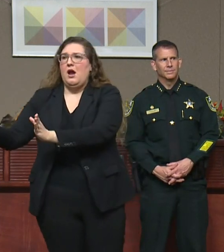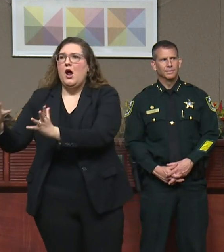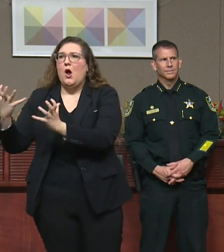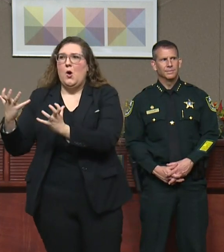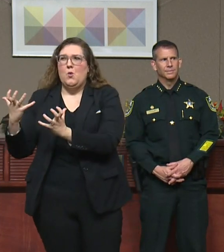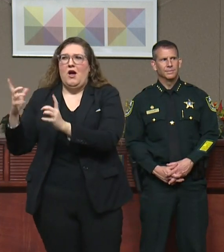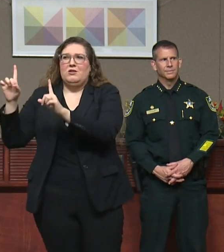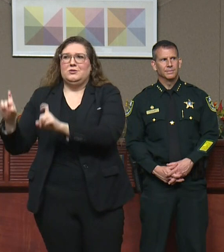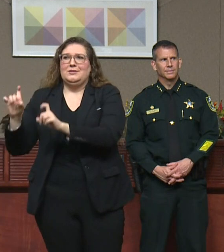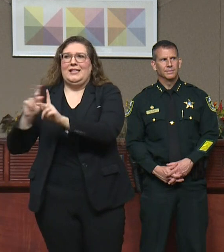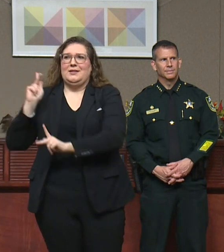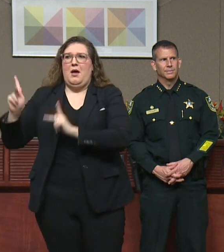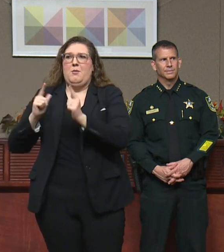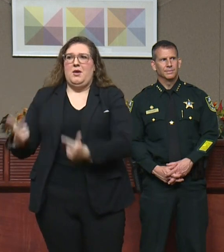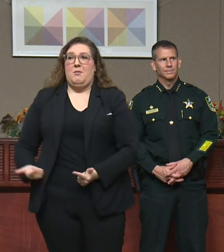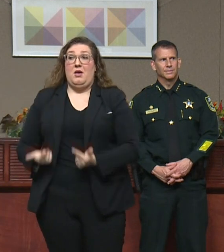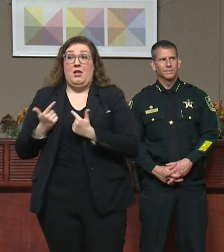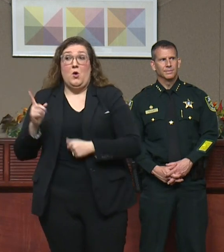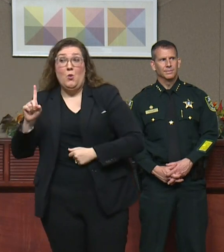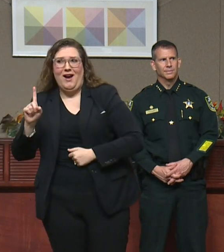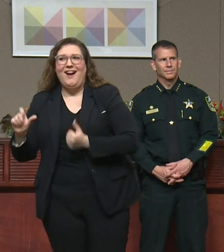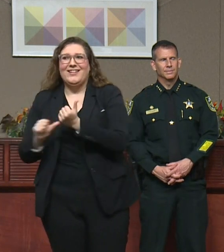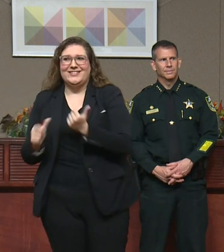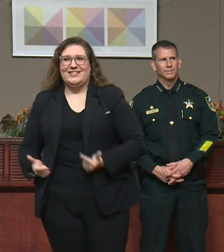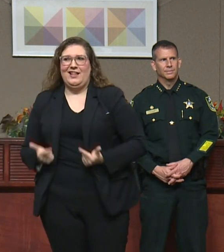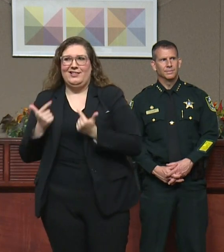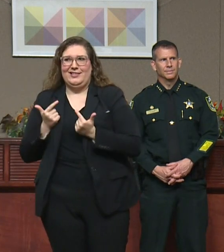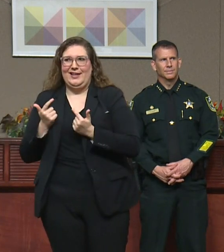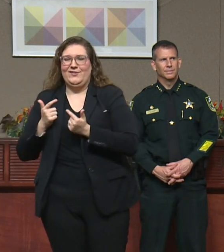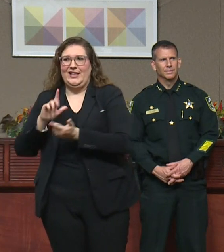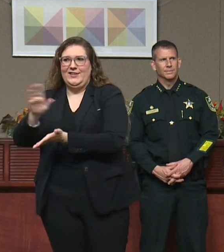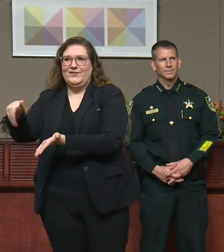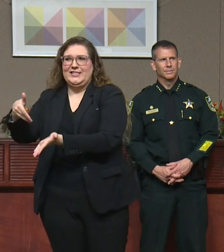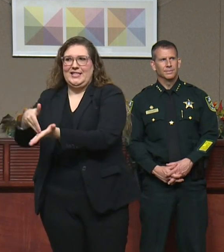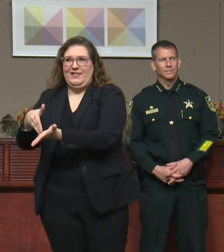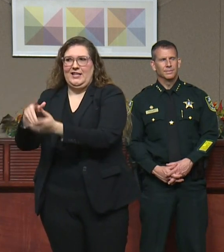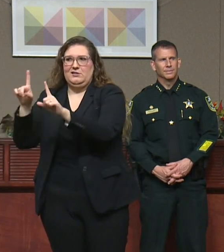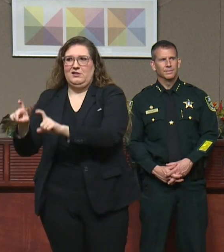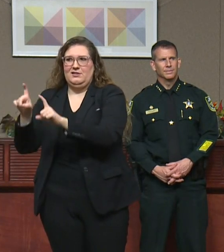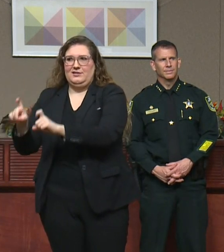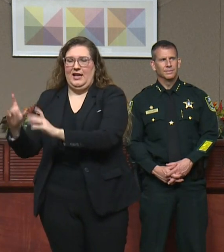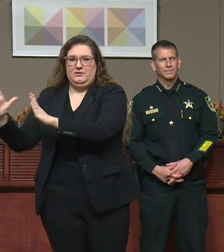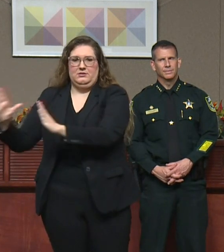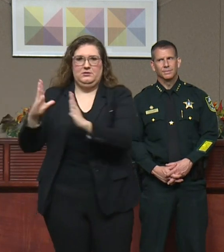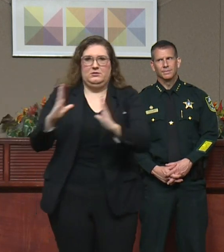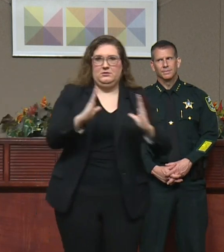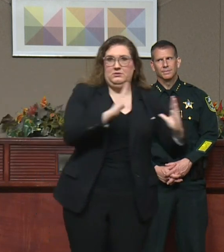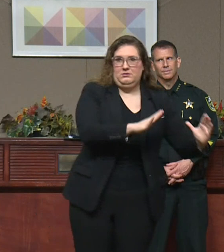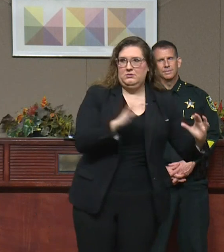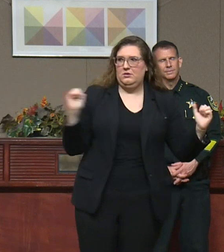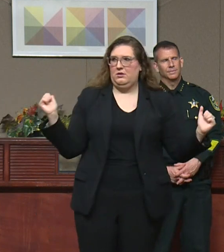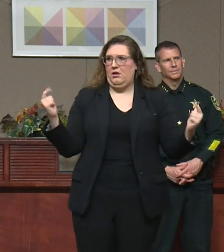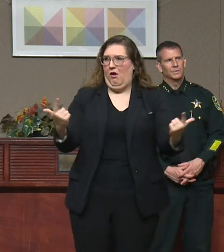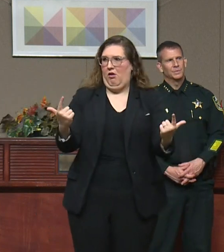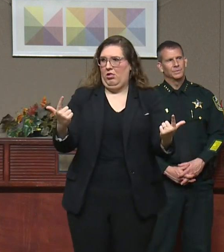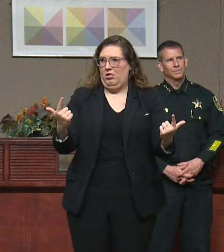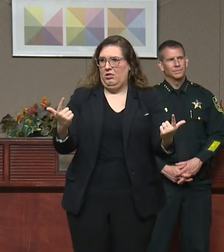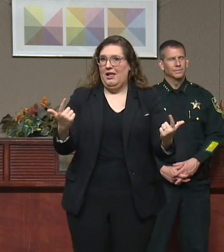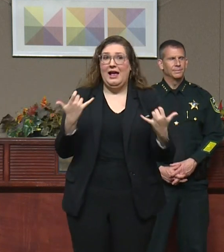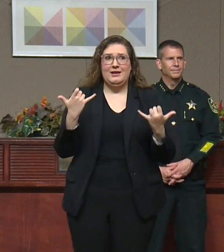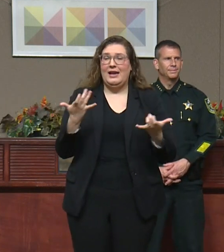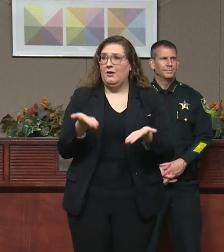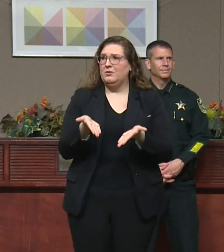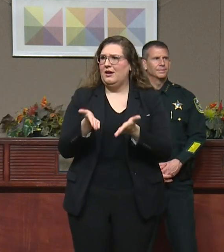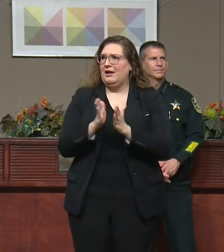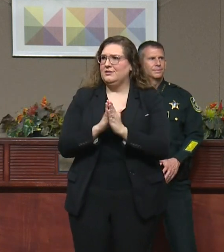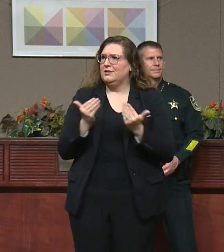assisted living facilities to be tested. And we now voluntarily, for those who want to participate, the